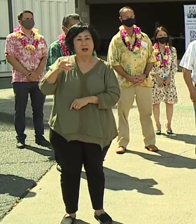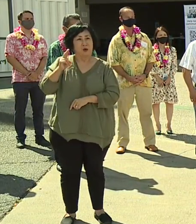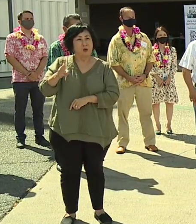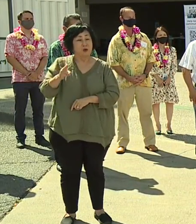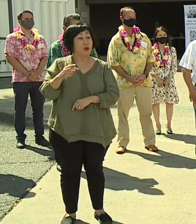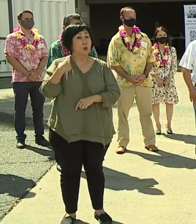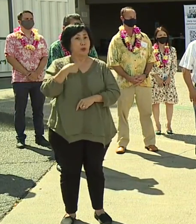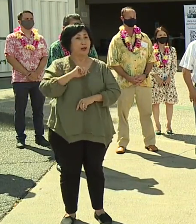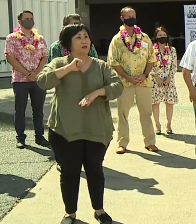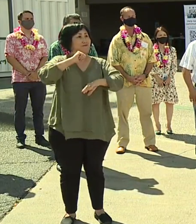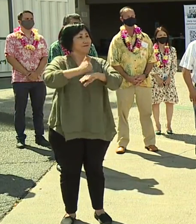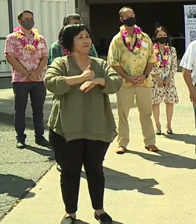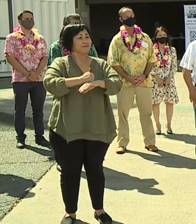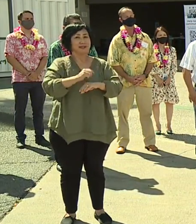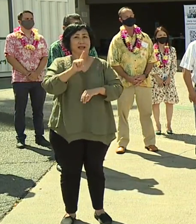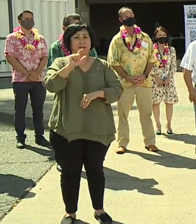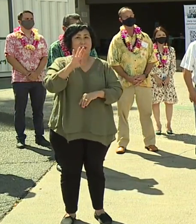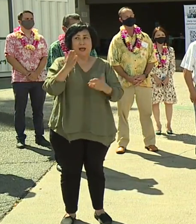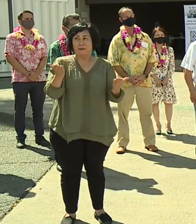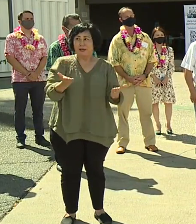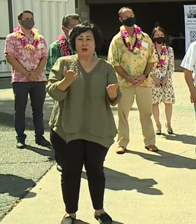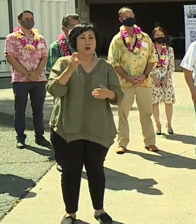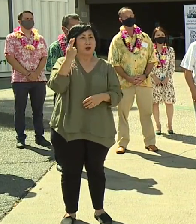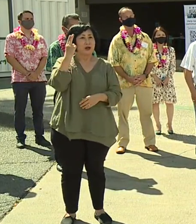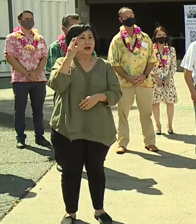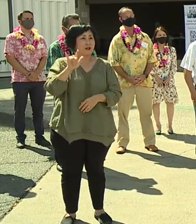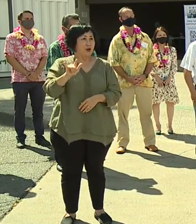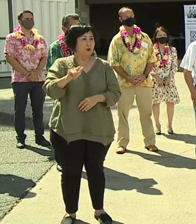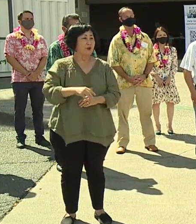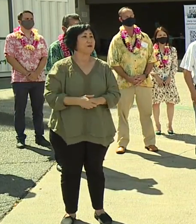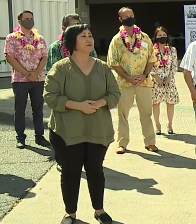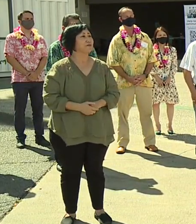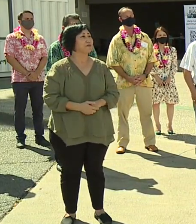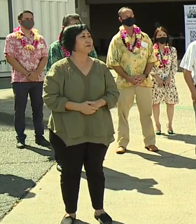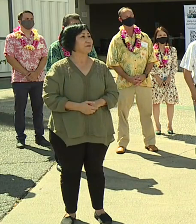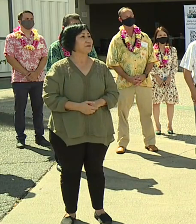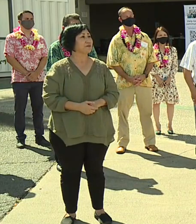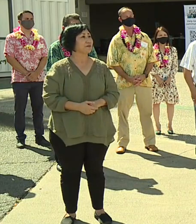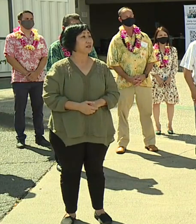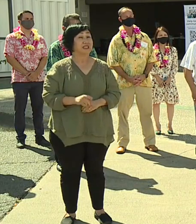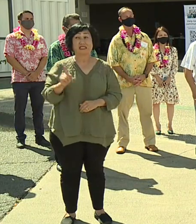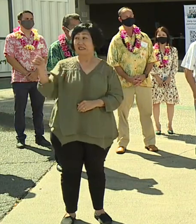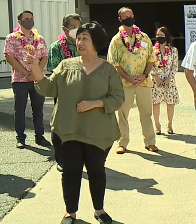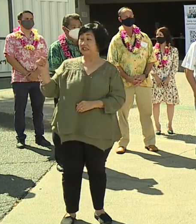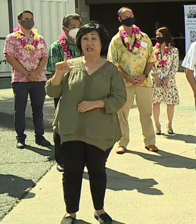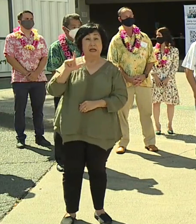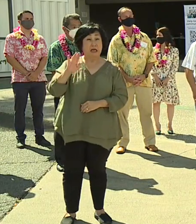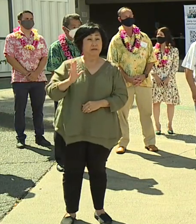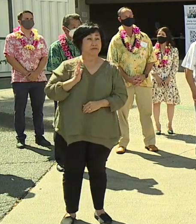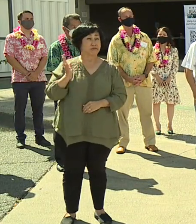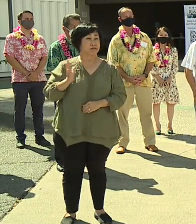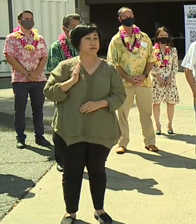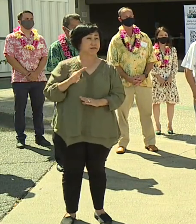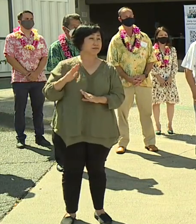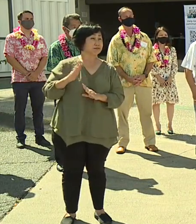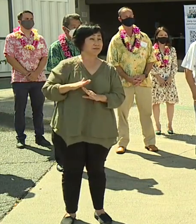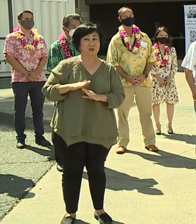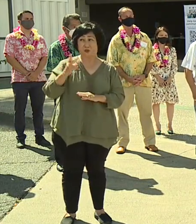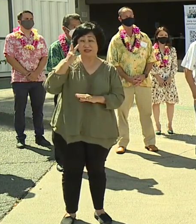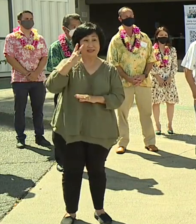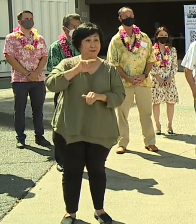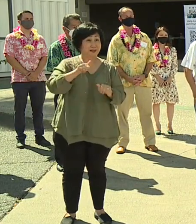here at the Daniel K. Inouye International Airport. So this state-of-the-art lab that stands behind